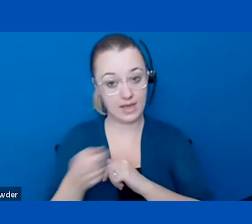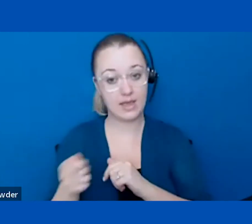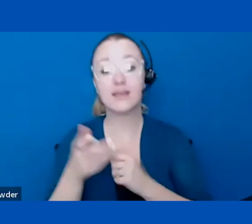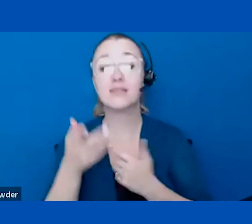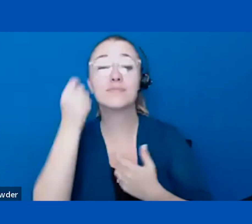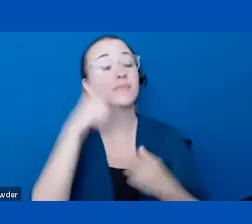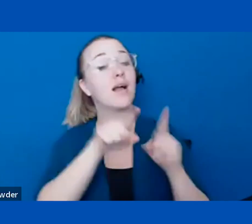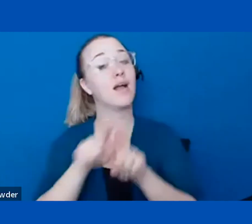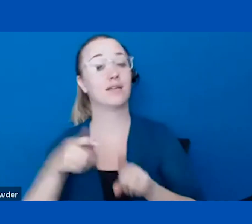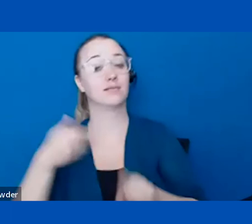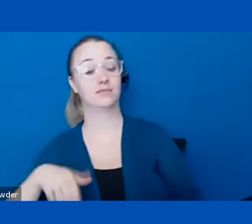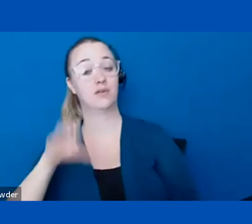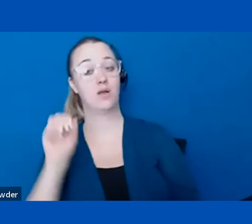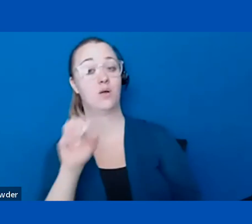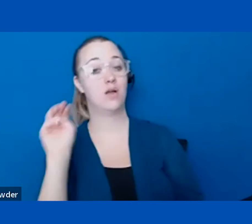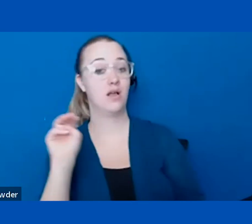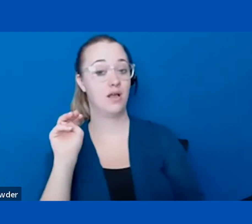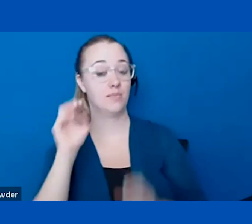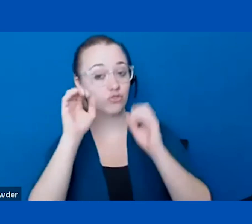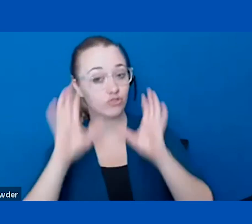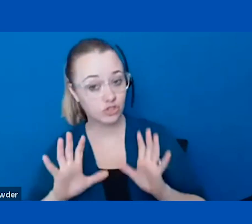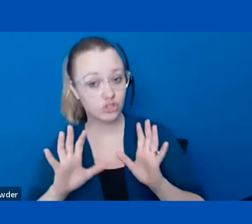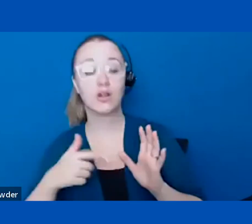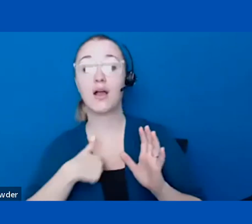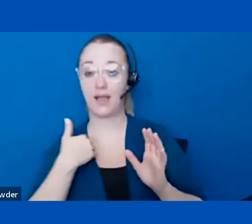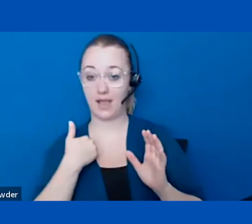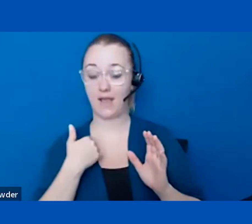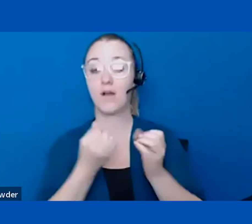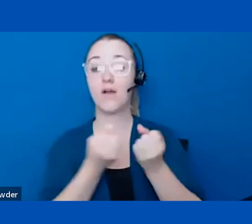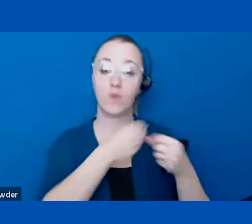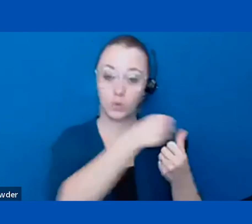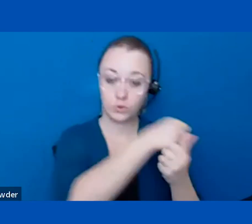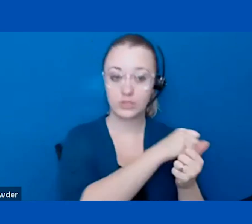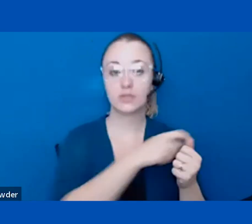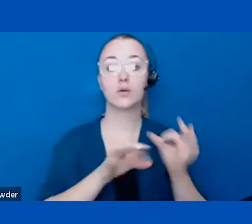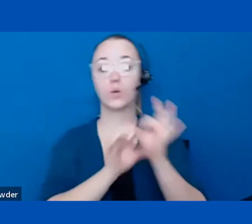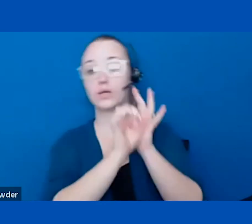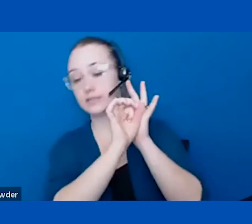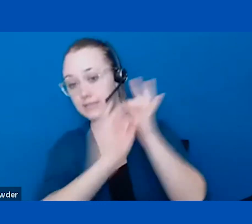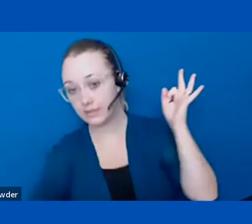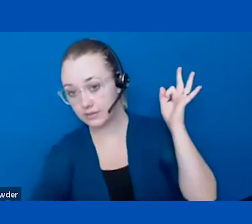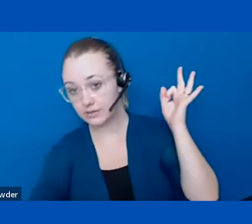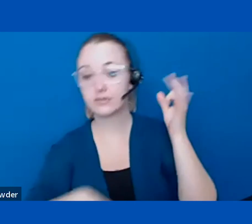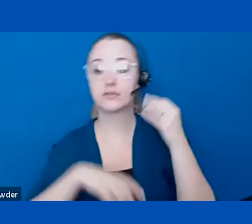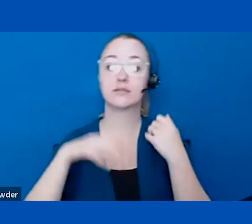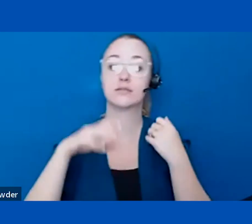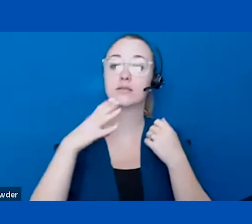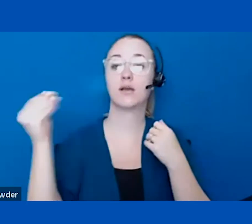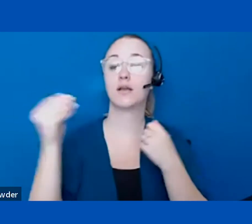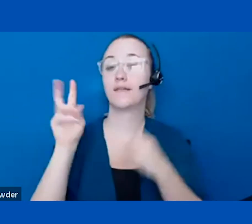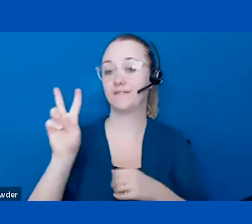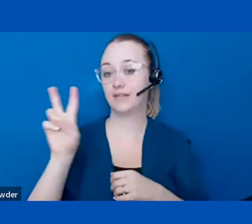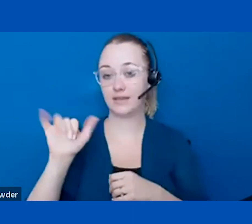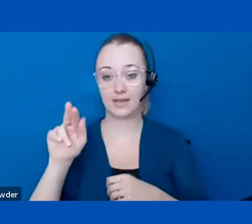I always have like I have a folding NFB cane as well as a telescoping cane as backup whenever I go anywhere.